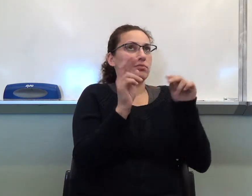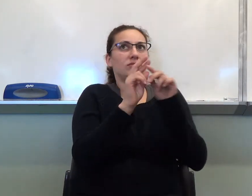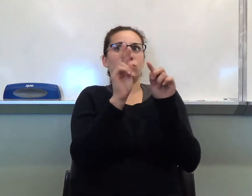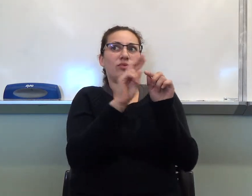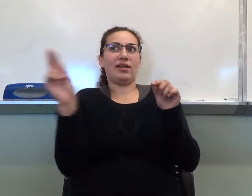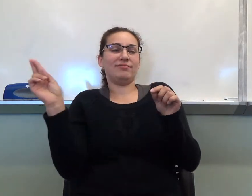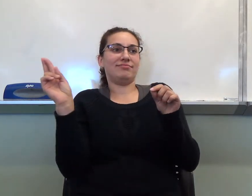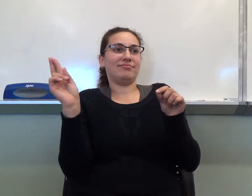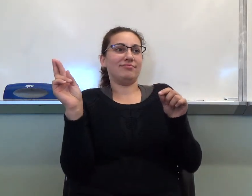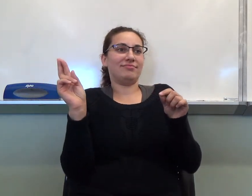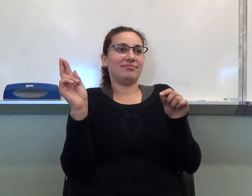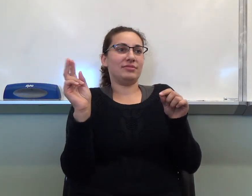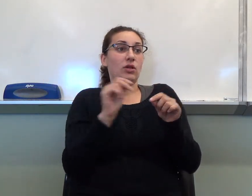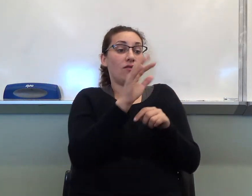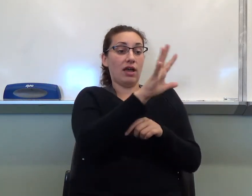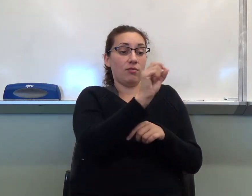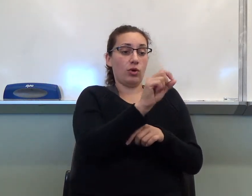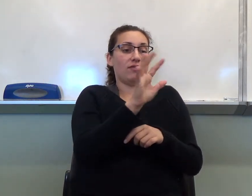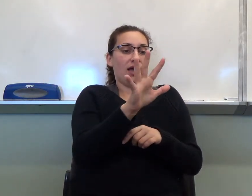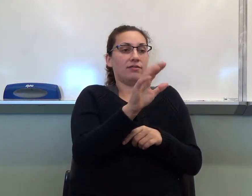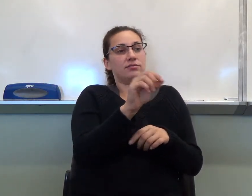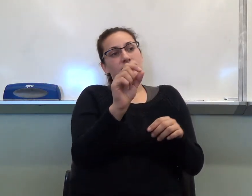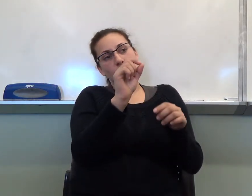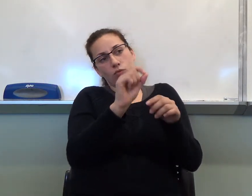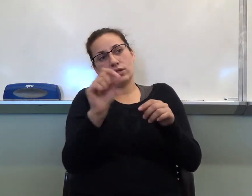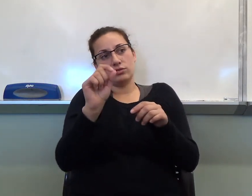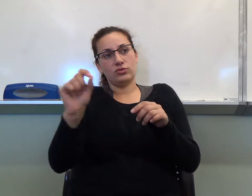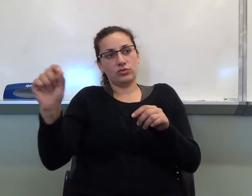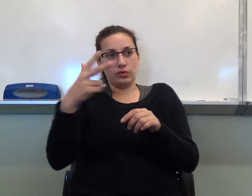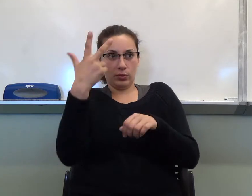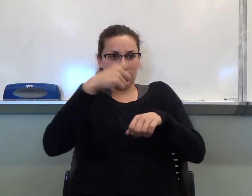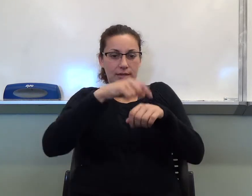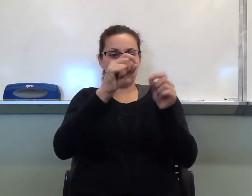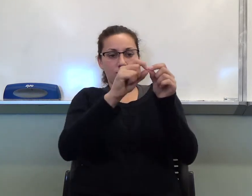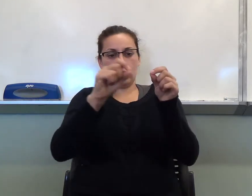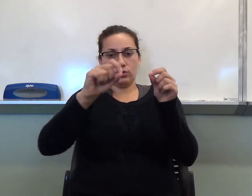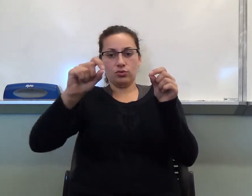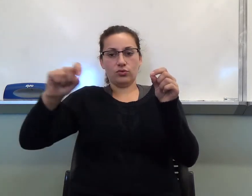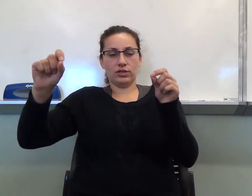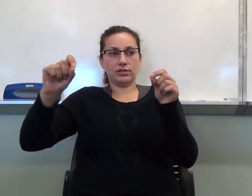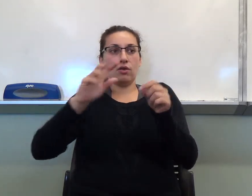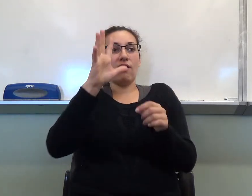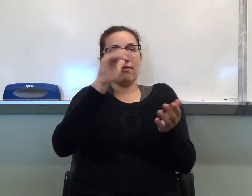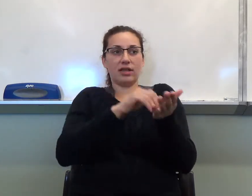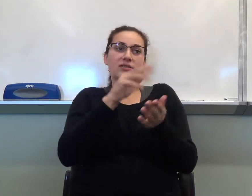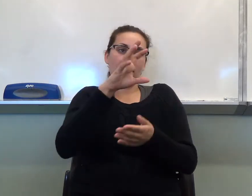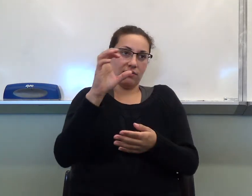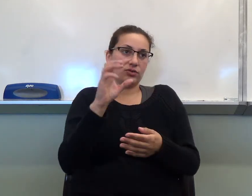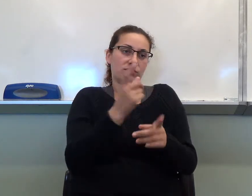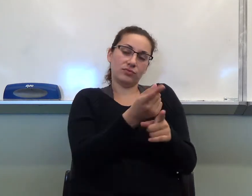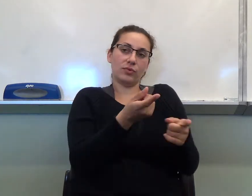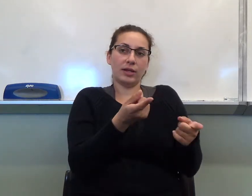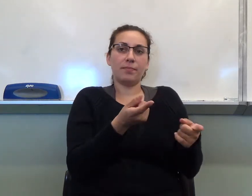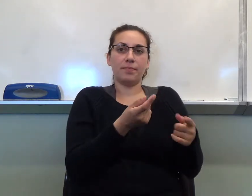5.5, 1, 2, 3. So it turns out that's 5,500